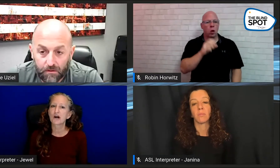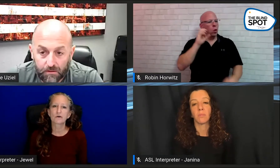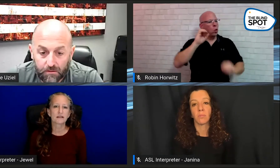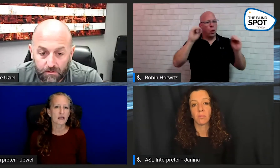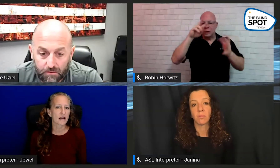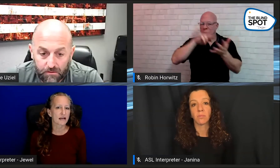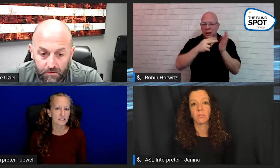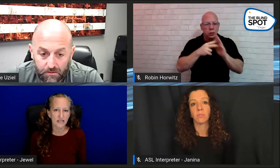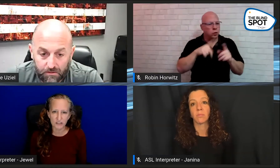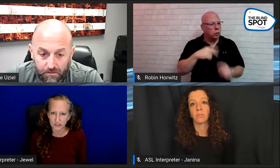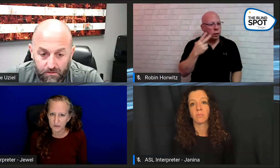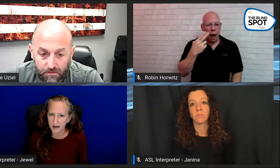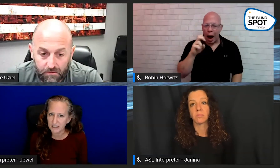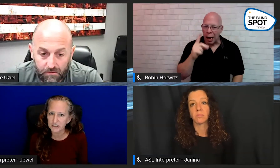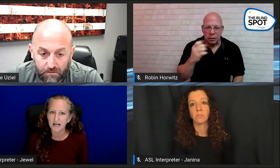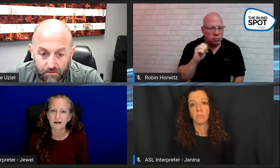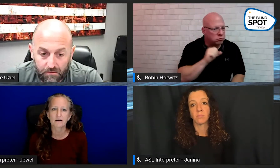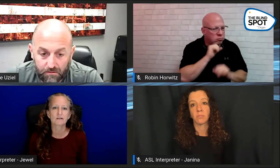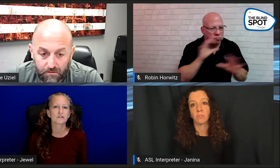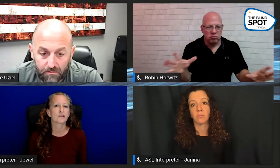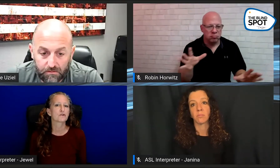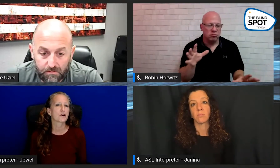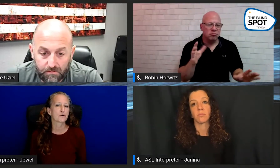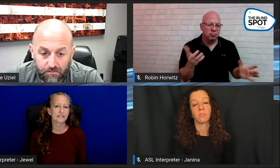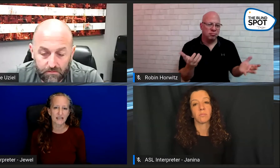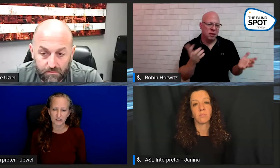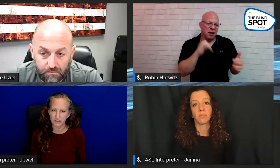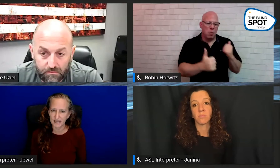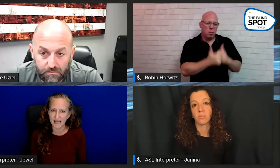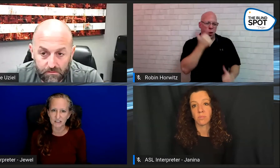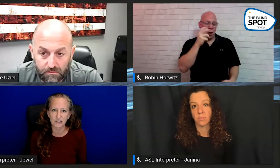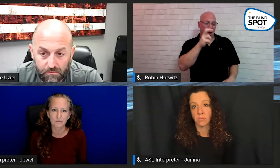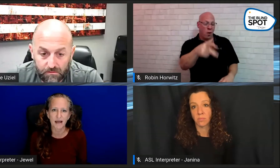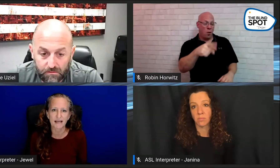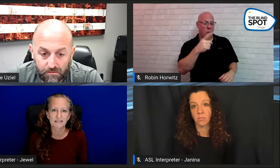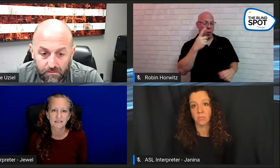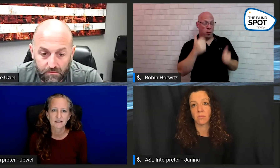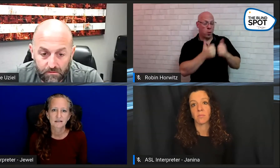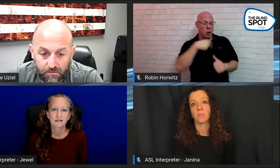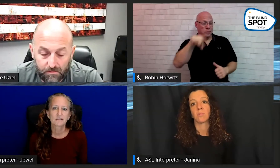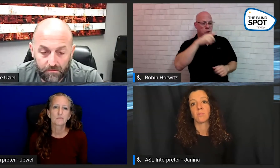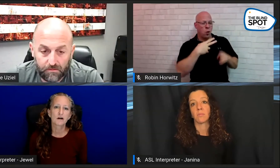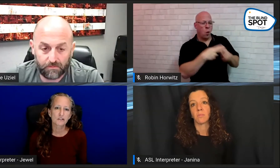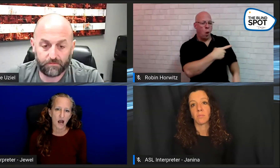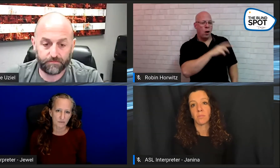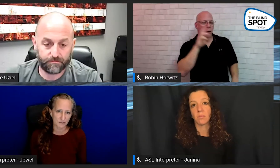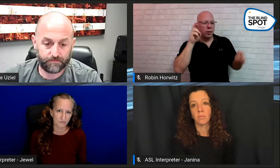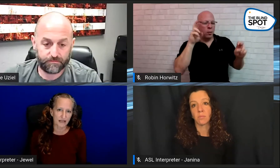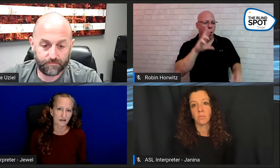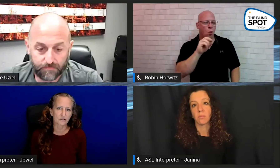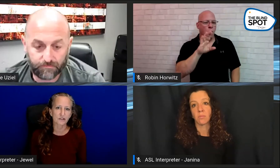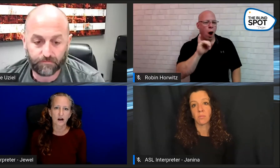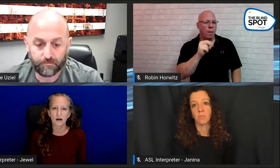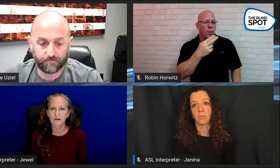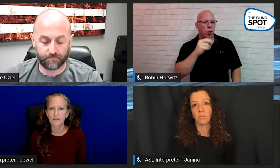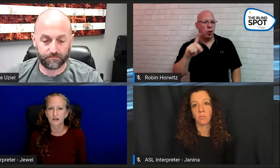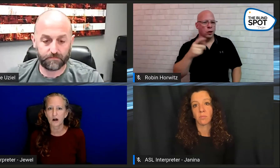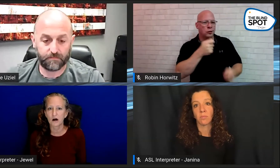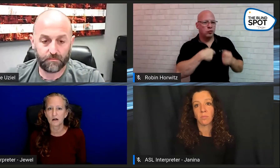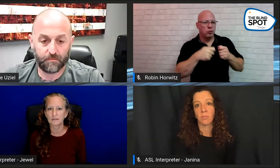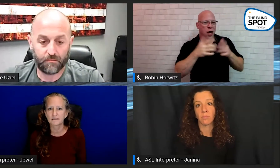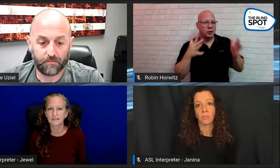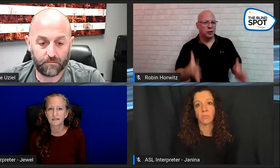There's no intention to buy shares. No intention to hedge their bets. So most option players